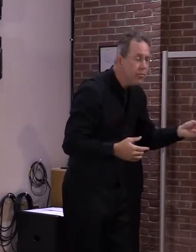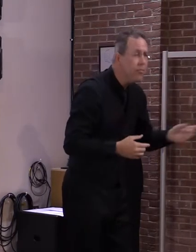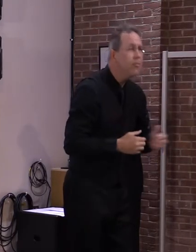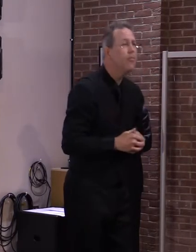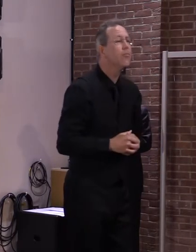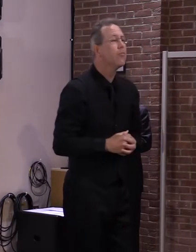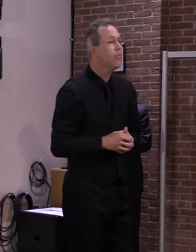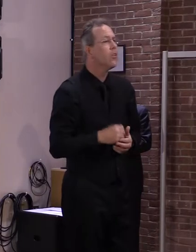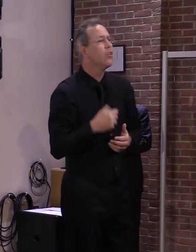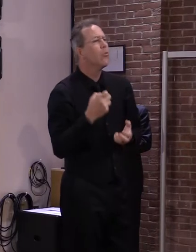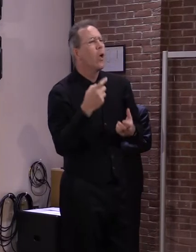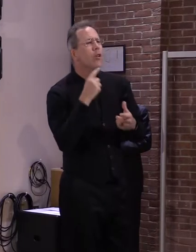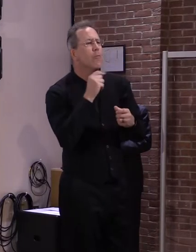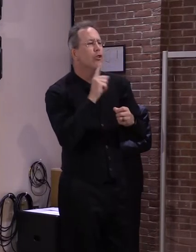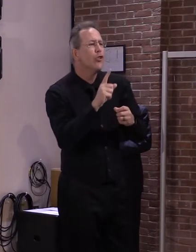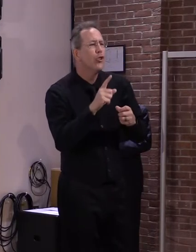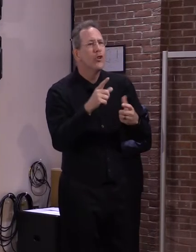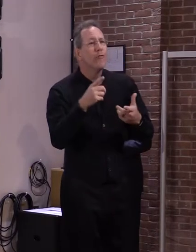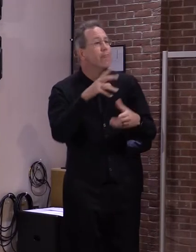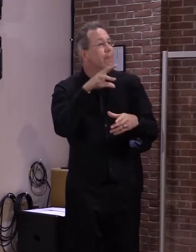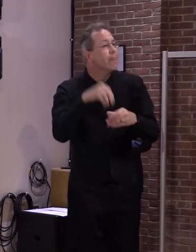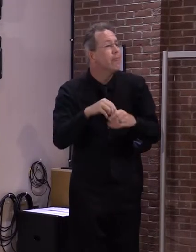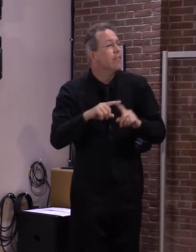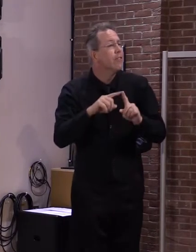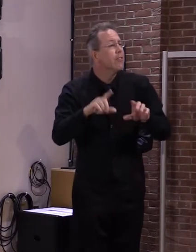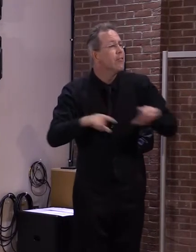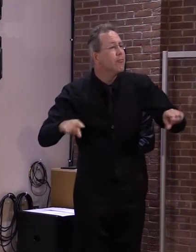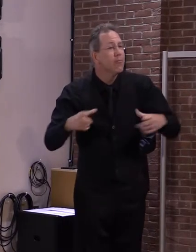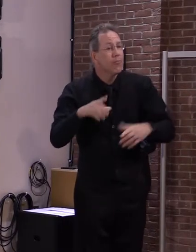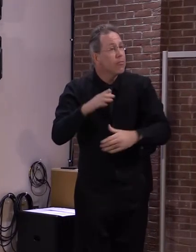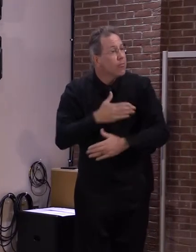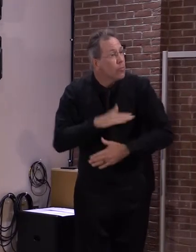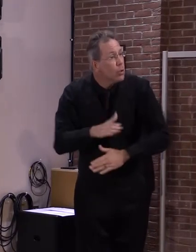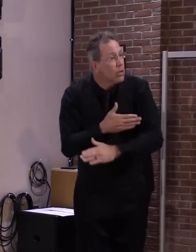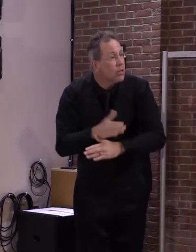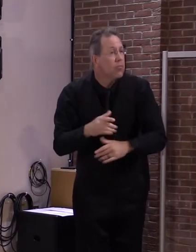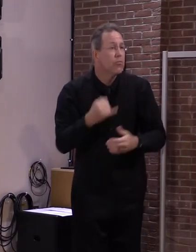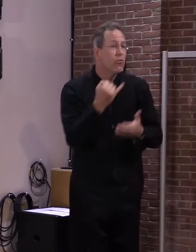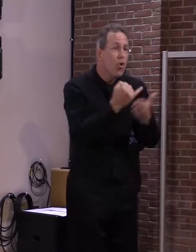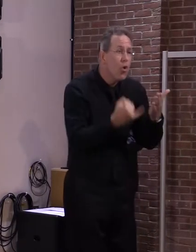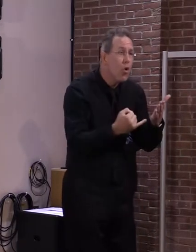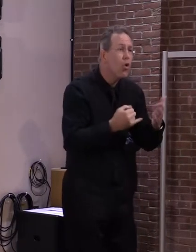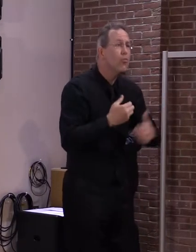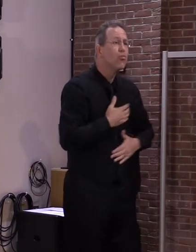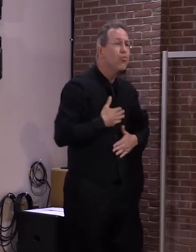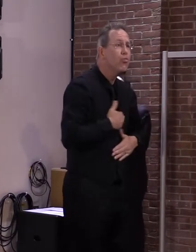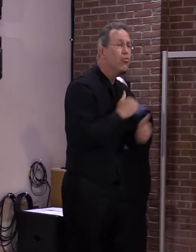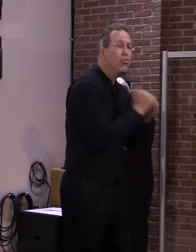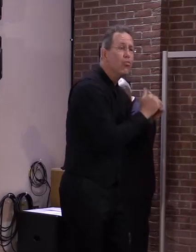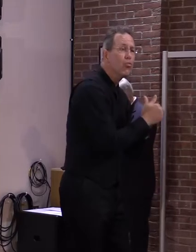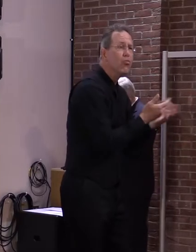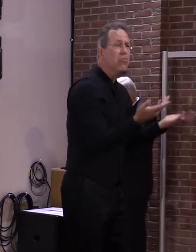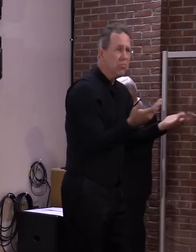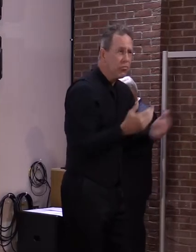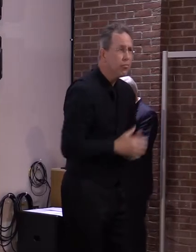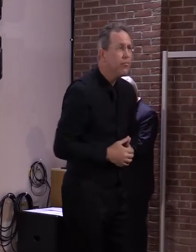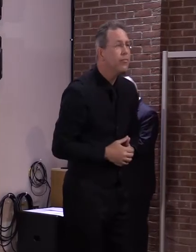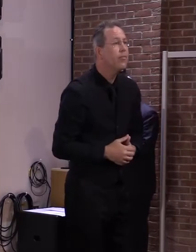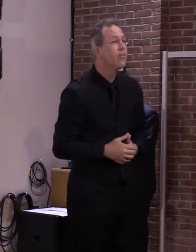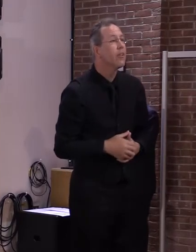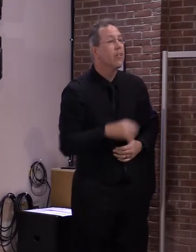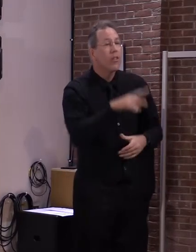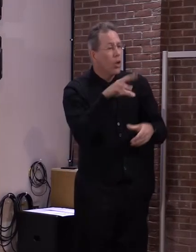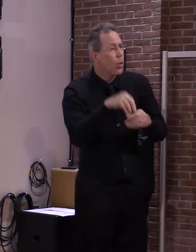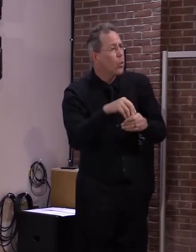and collaboration through the arts. There's a summer camp for students with disability using the funds to bring participants together